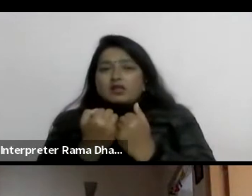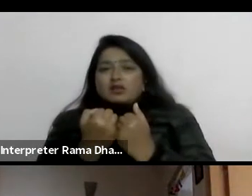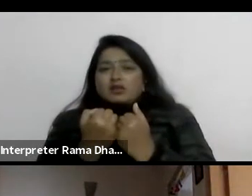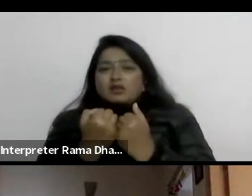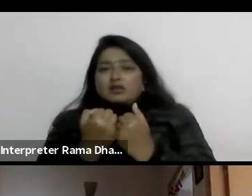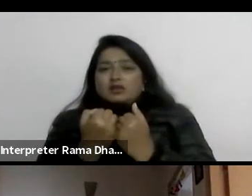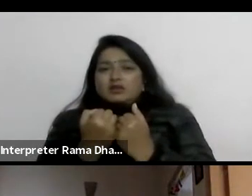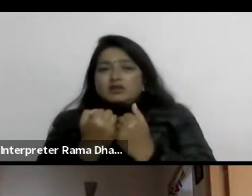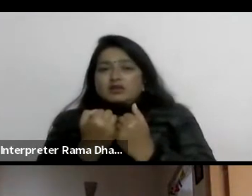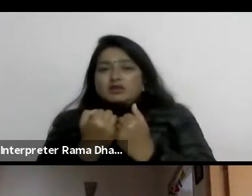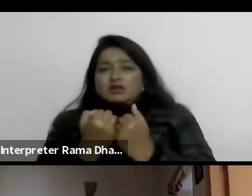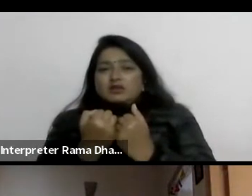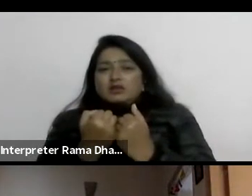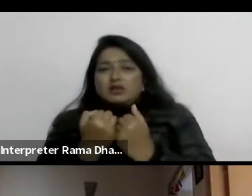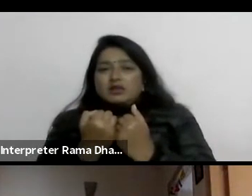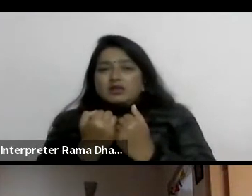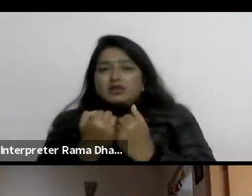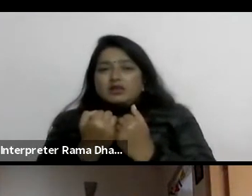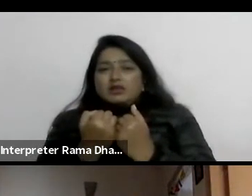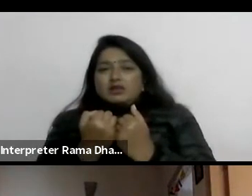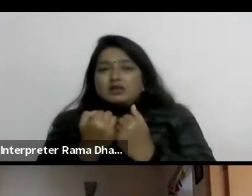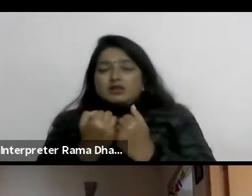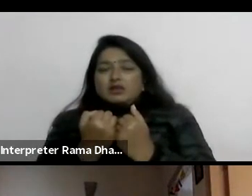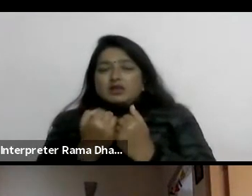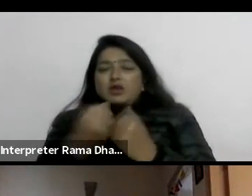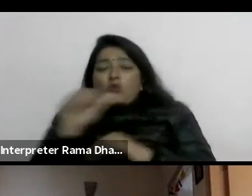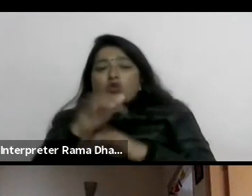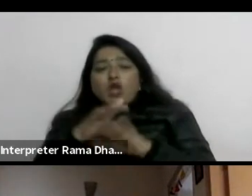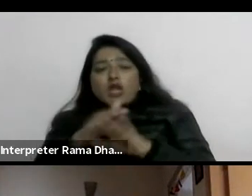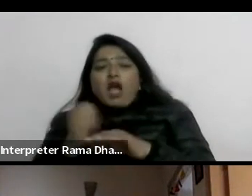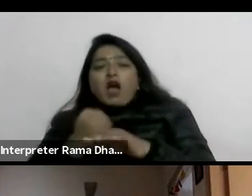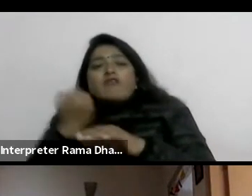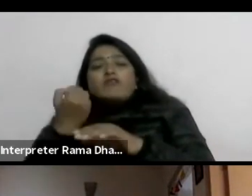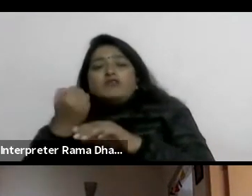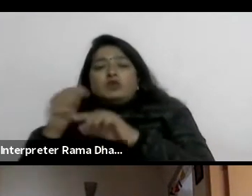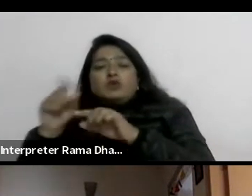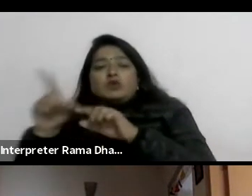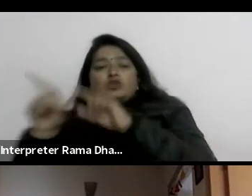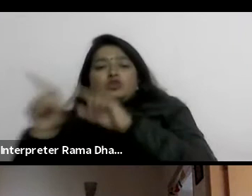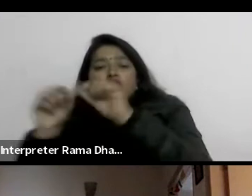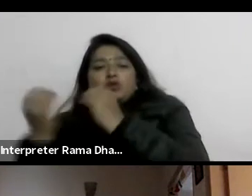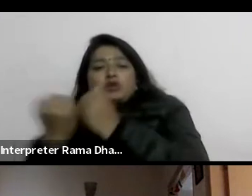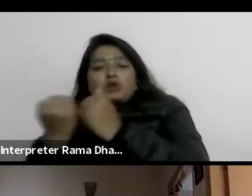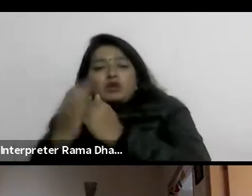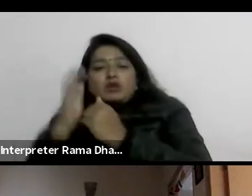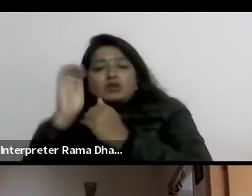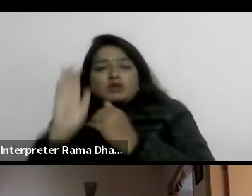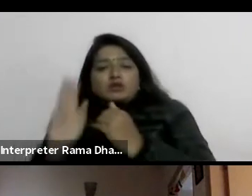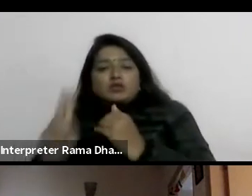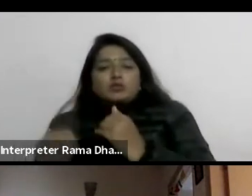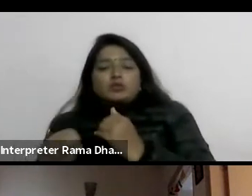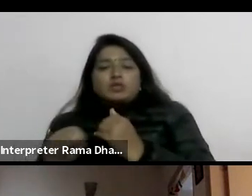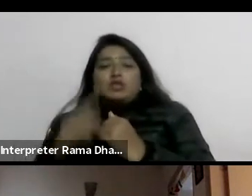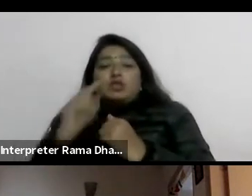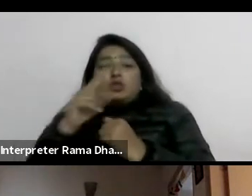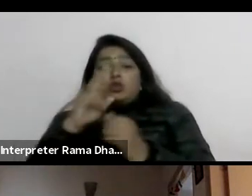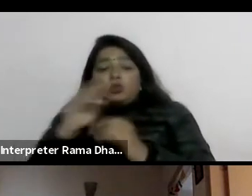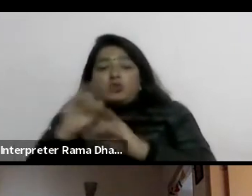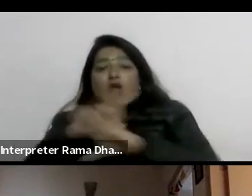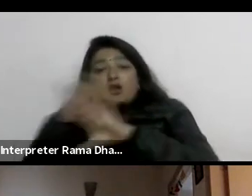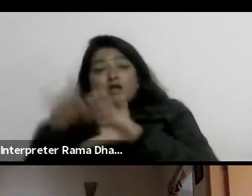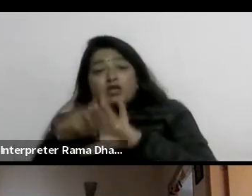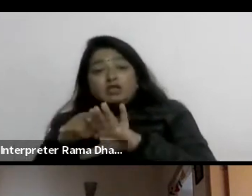realities for them, that they have the right to choose their survival strategies. And actually, if you stop those